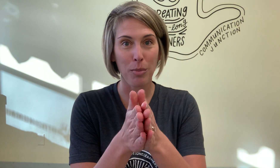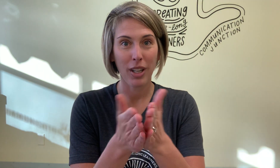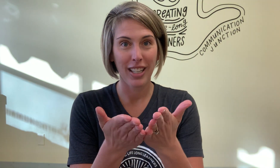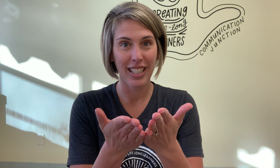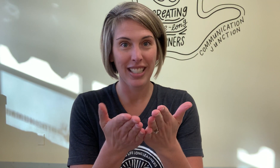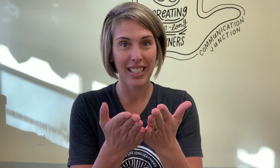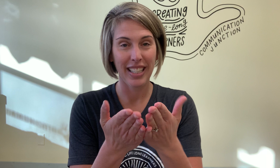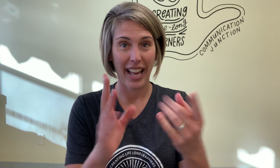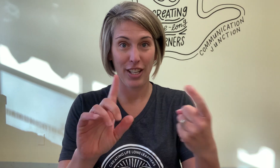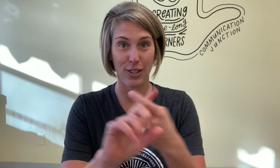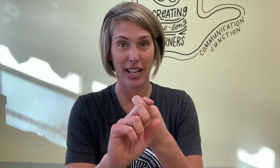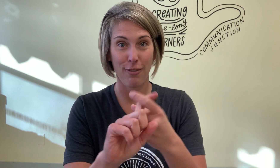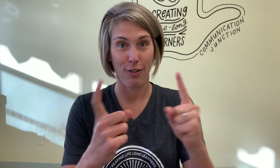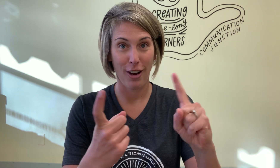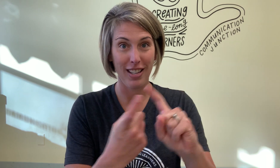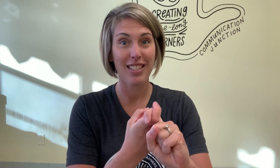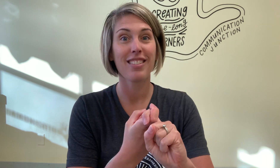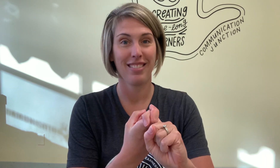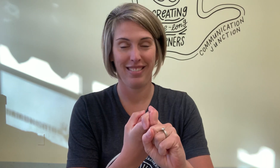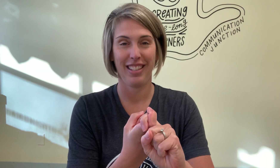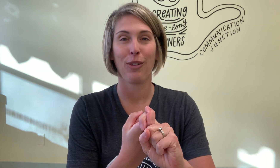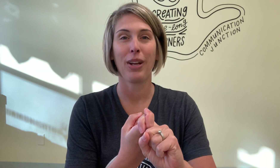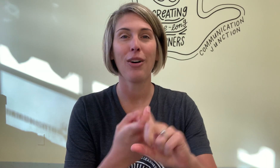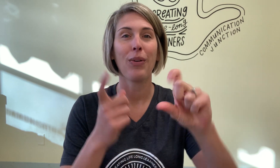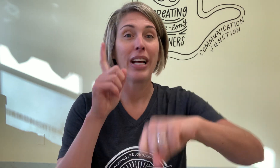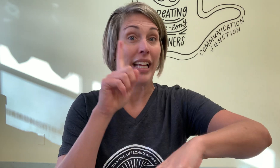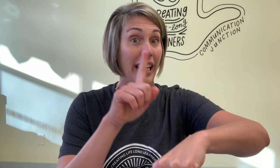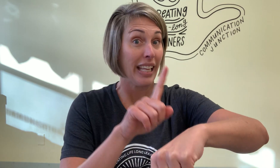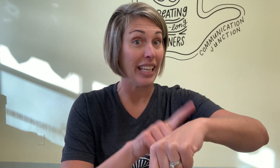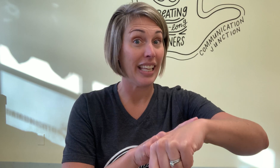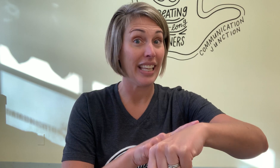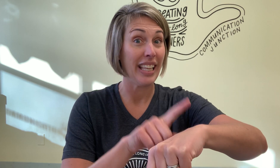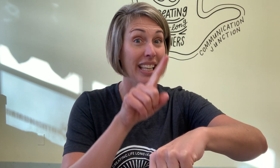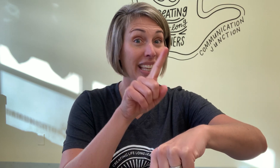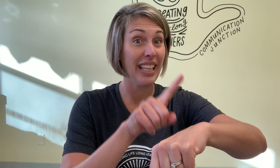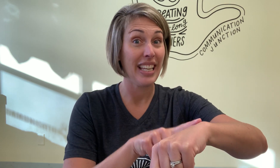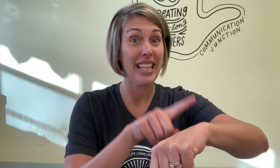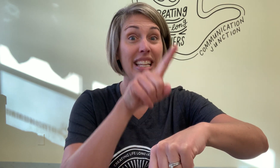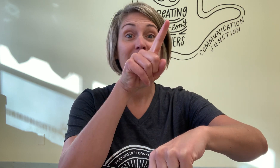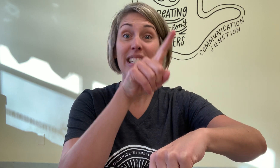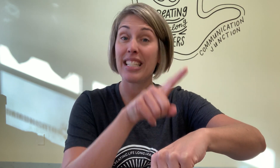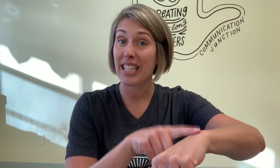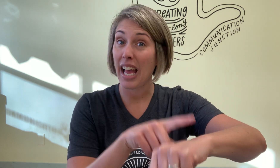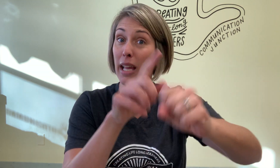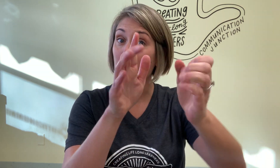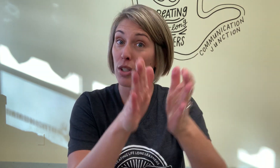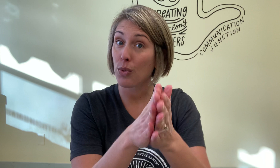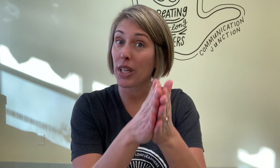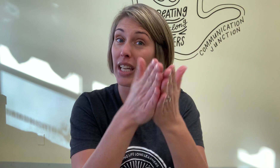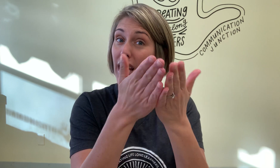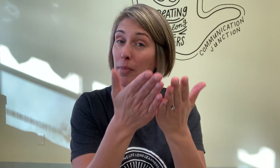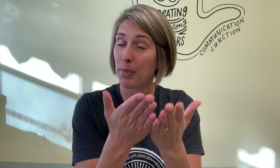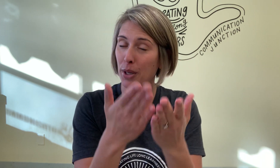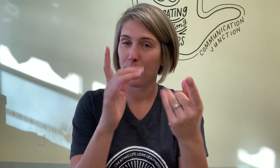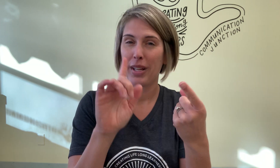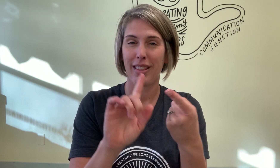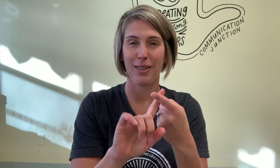book and your sign for friend? Here we go. It is time to read a book with all